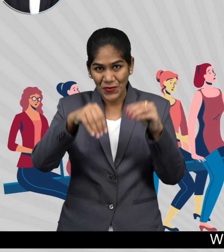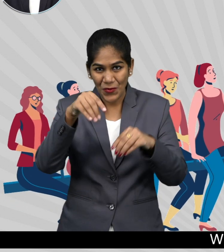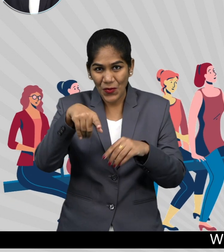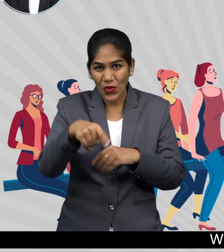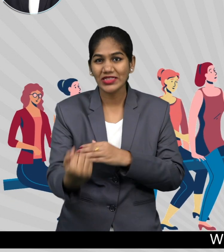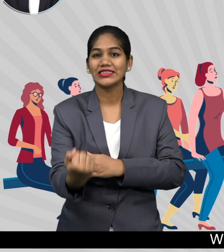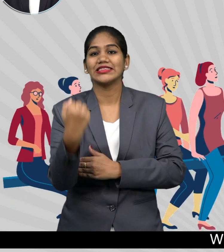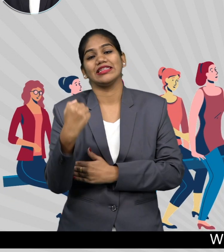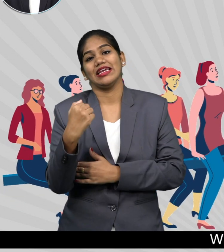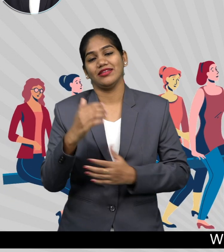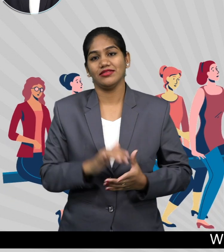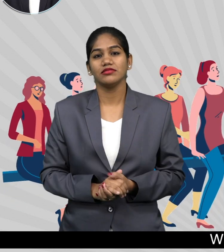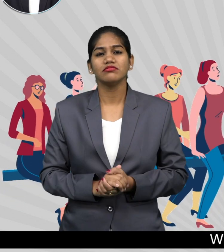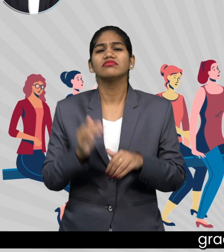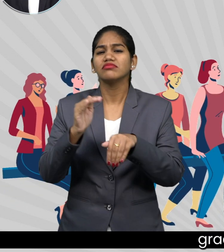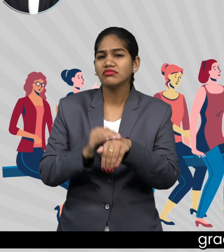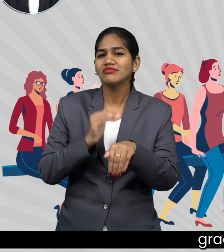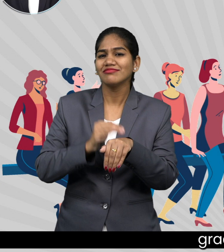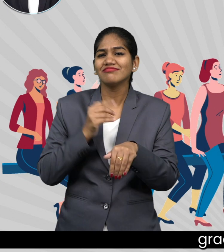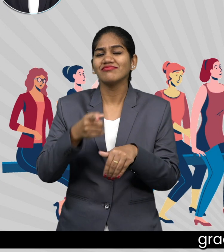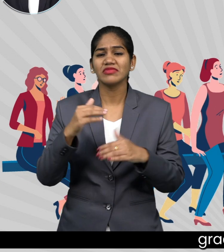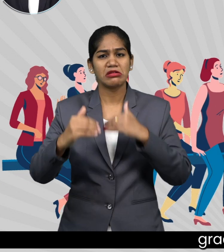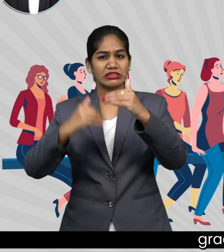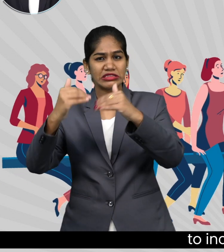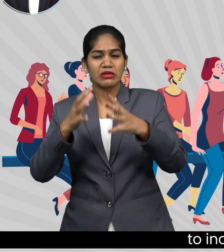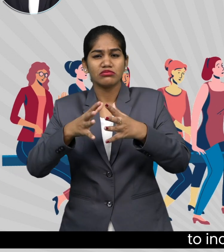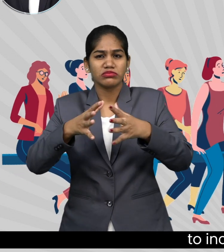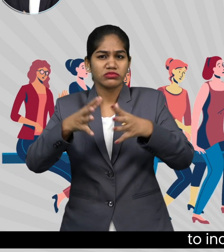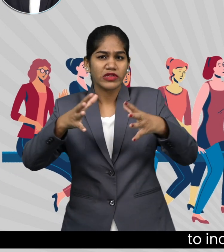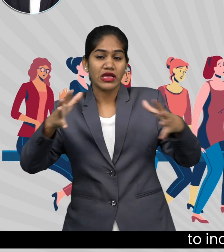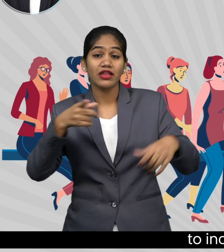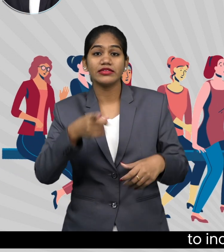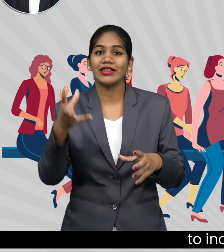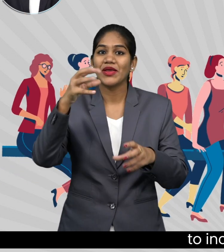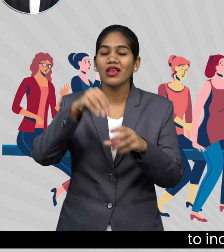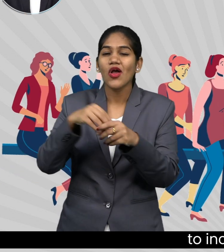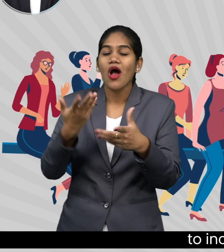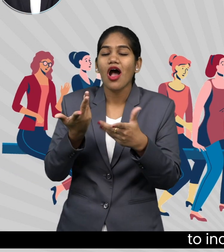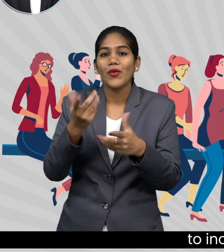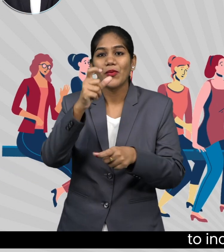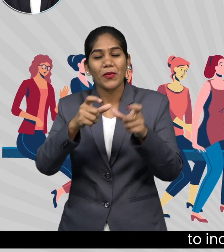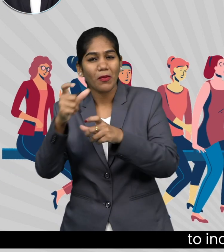gradually expanding to include more people.